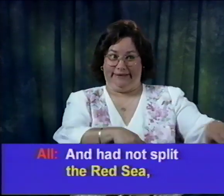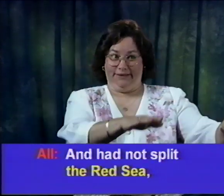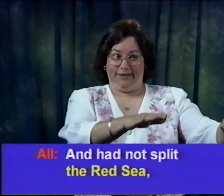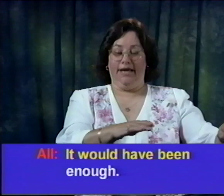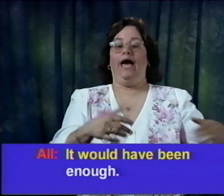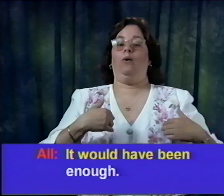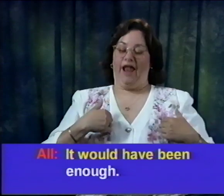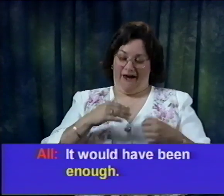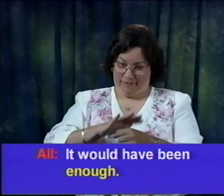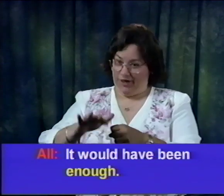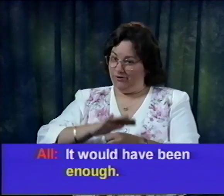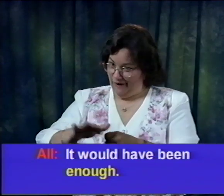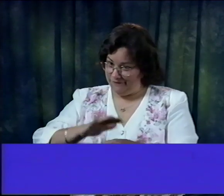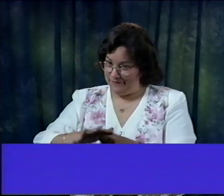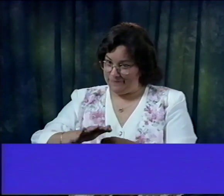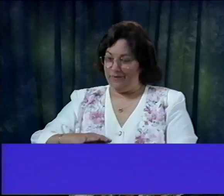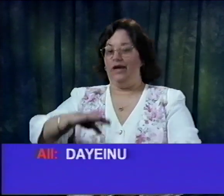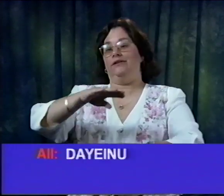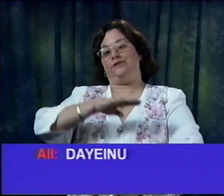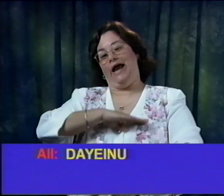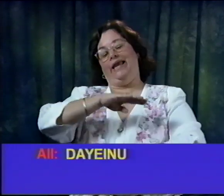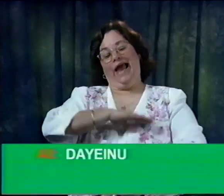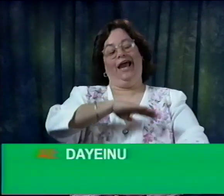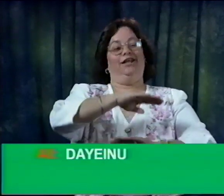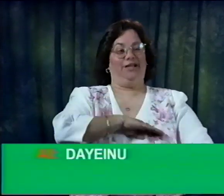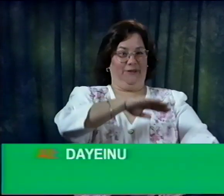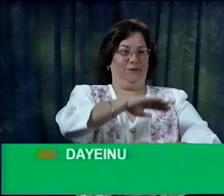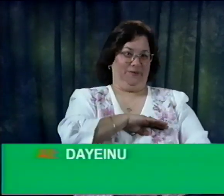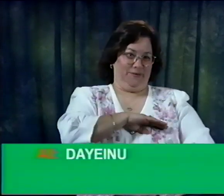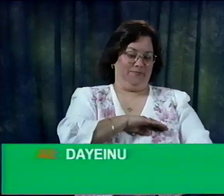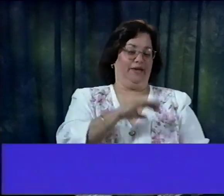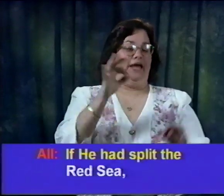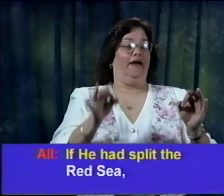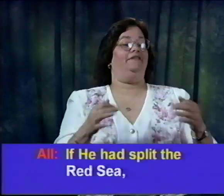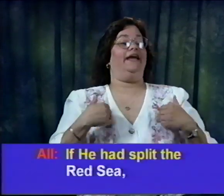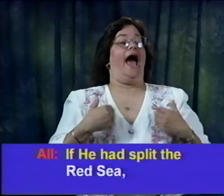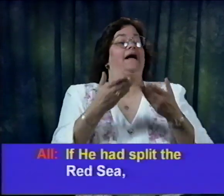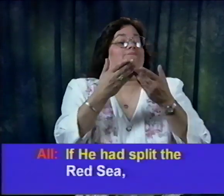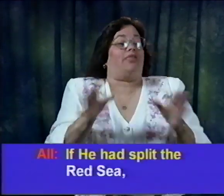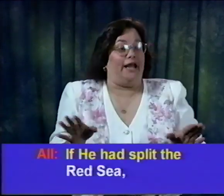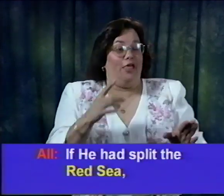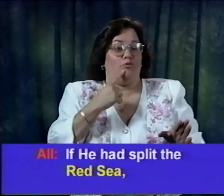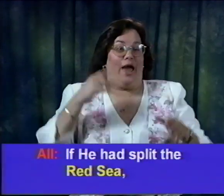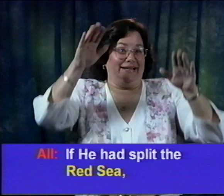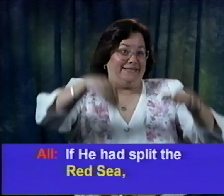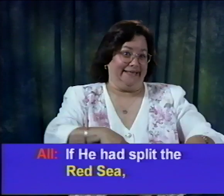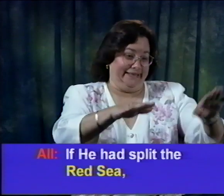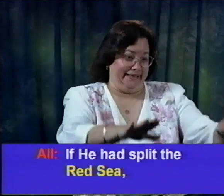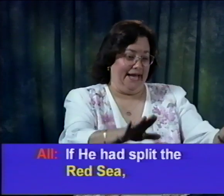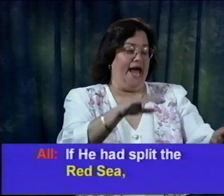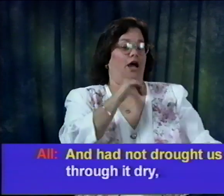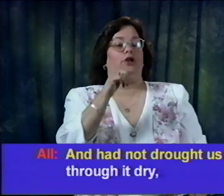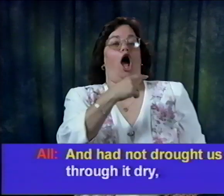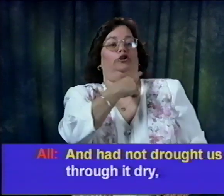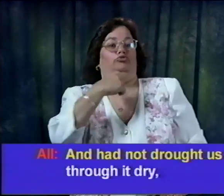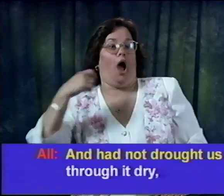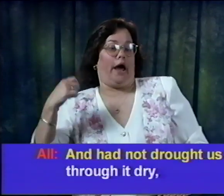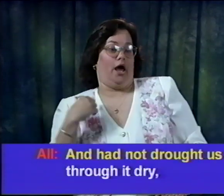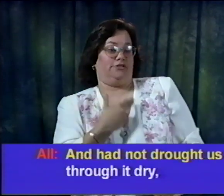Sea, it would have been enough. Dayenu. If he had split the Red Sea and had not